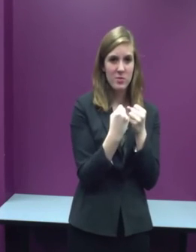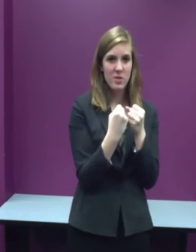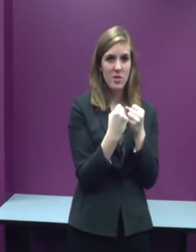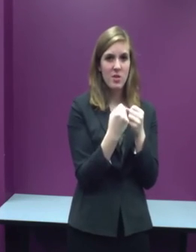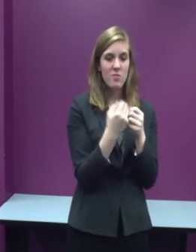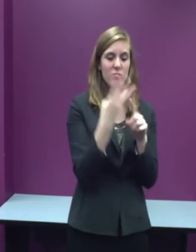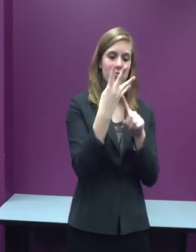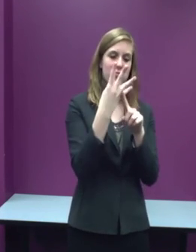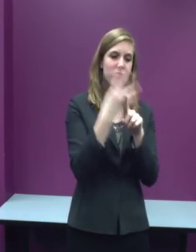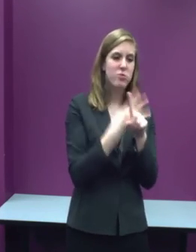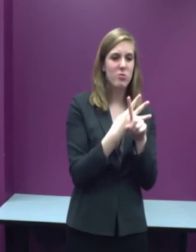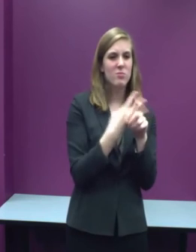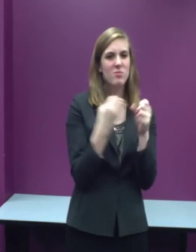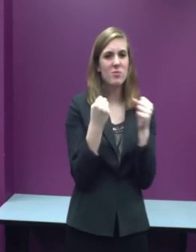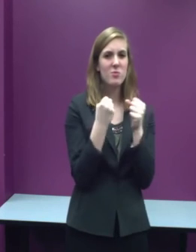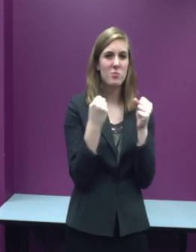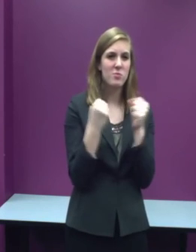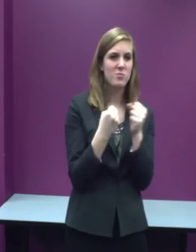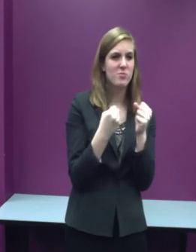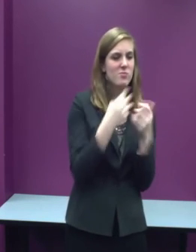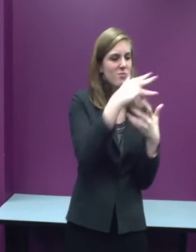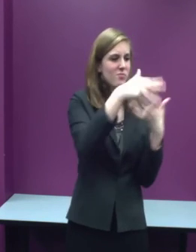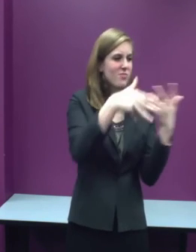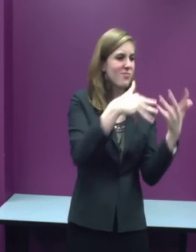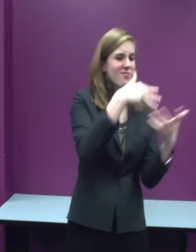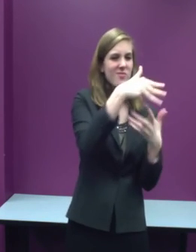months. There were only 12 days without rain.